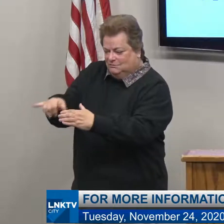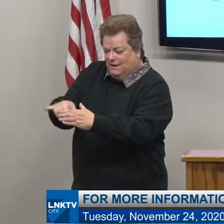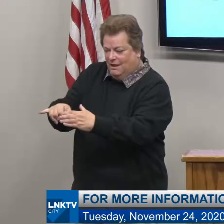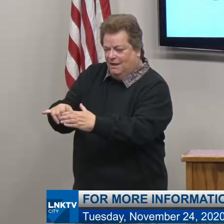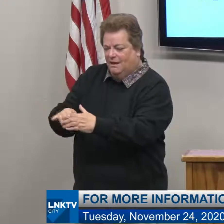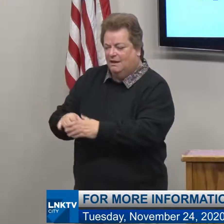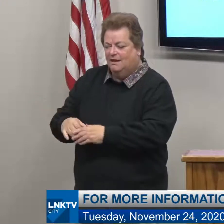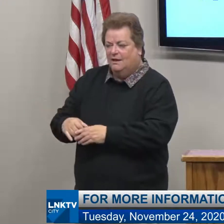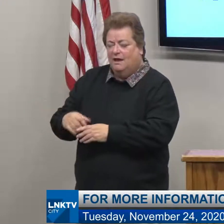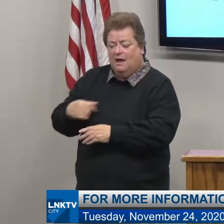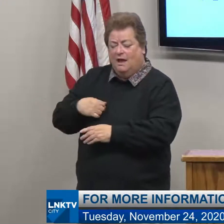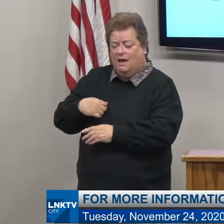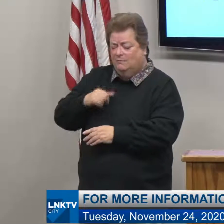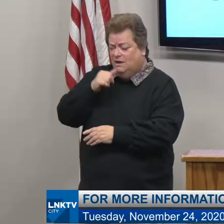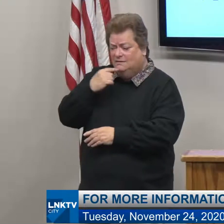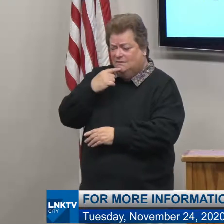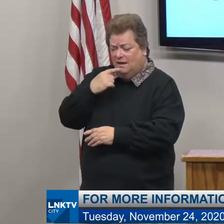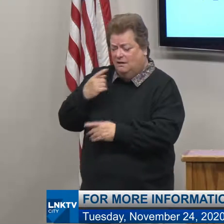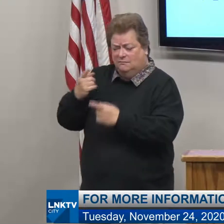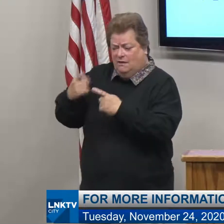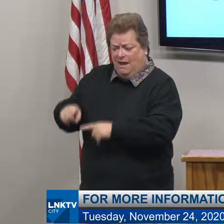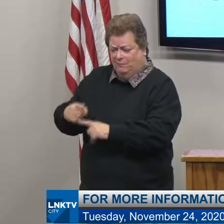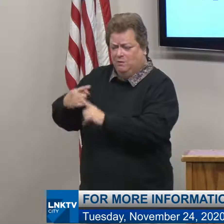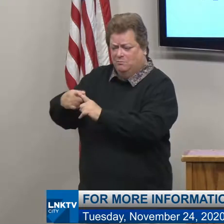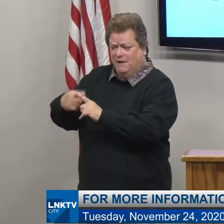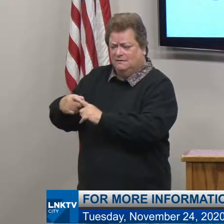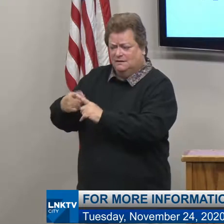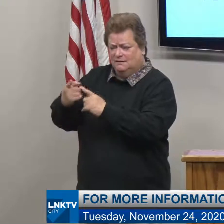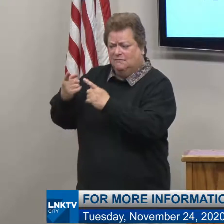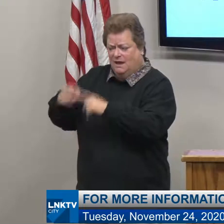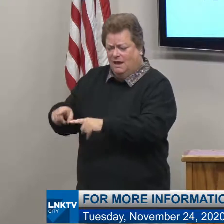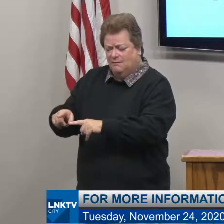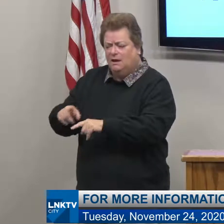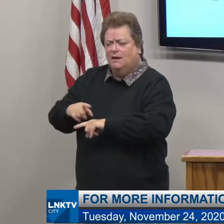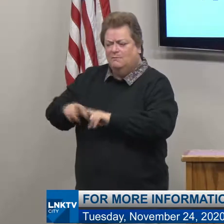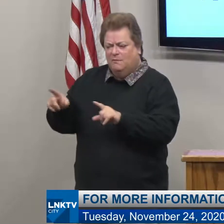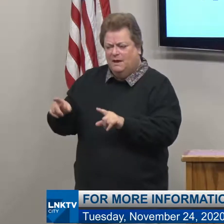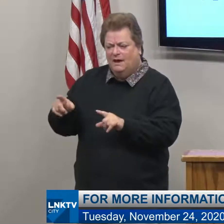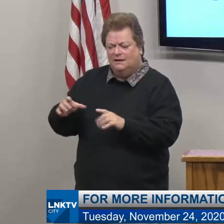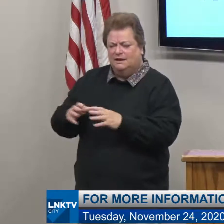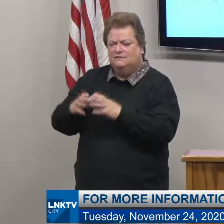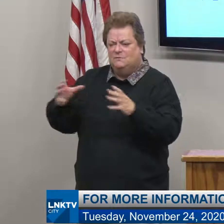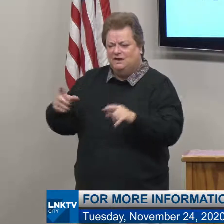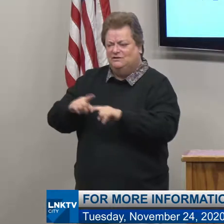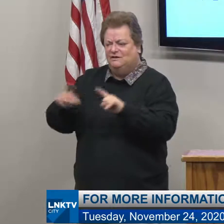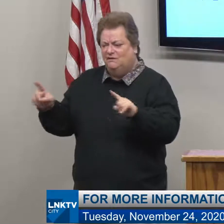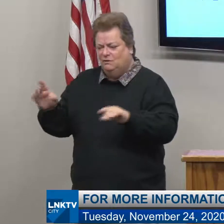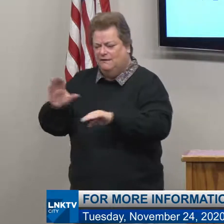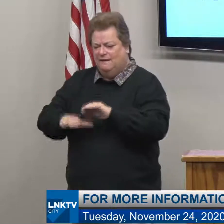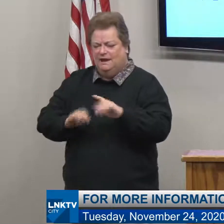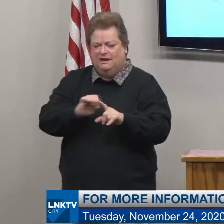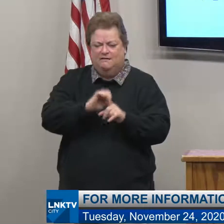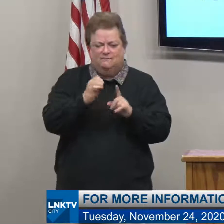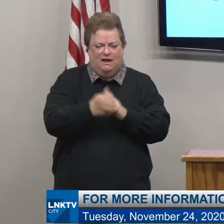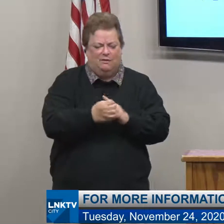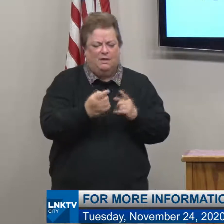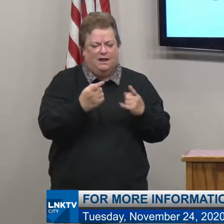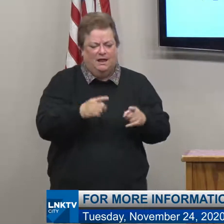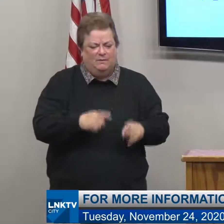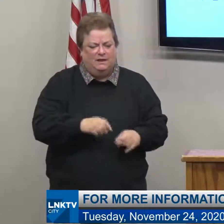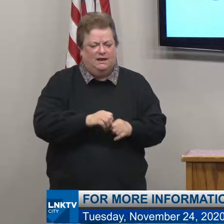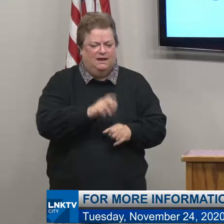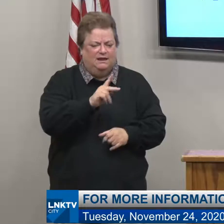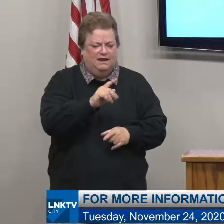a positive case now and then, but we have to remember it's much different than the environment that we're talking about in K through 12 with